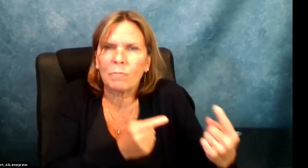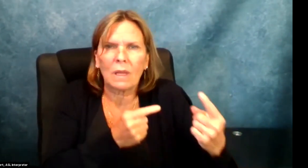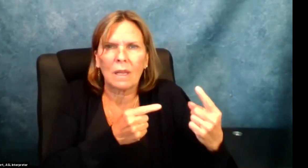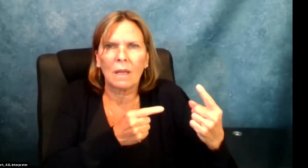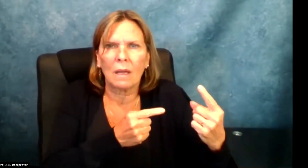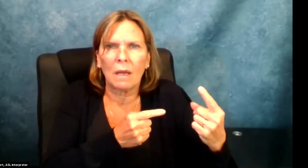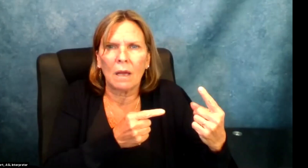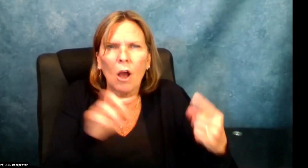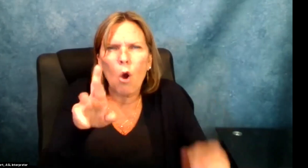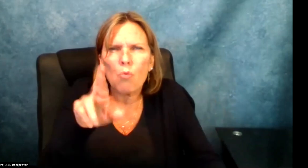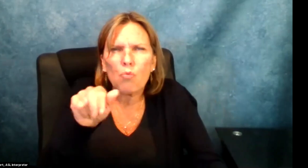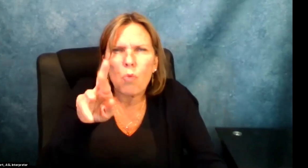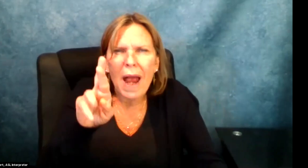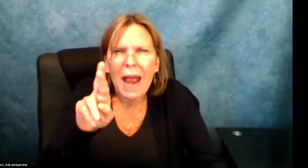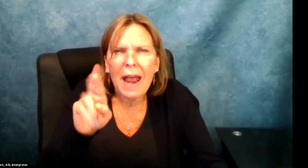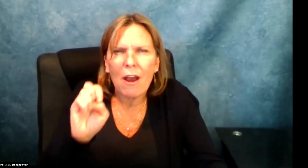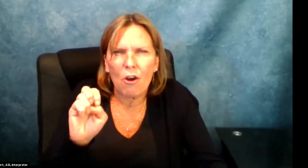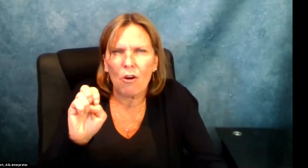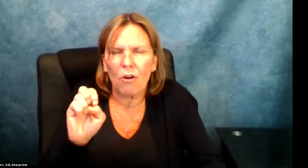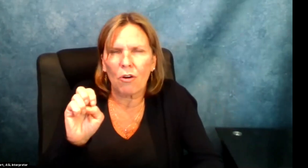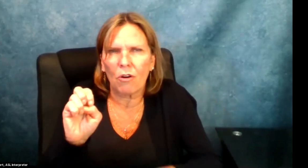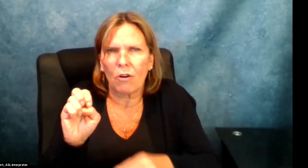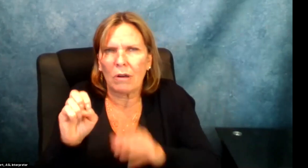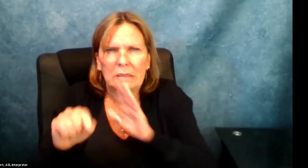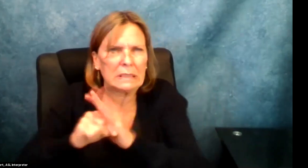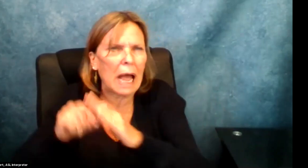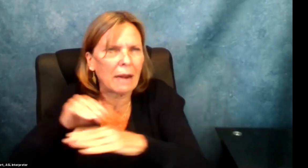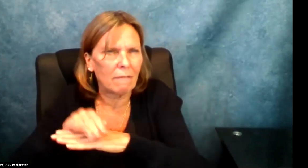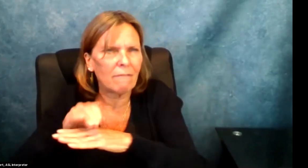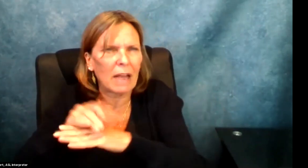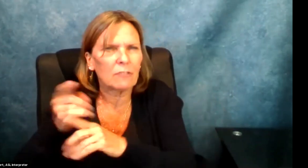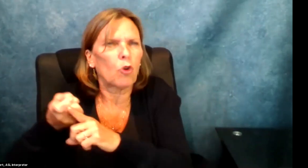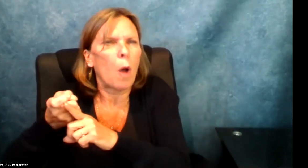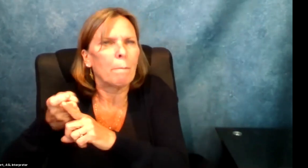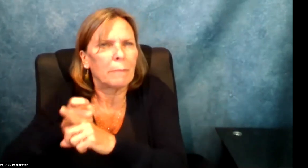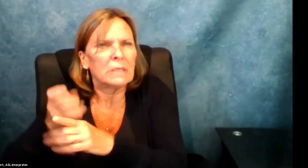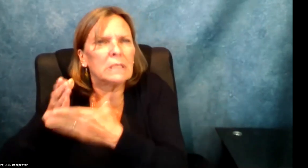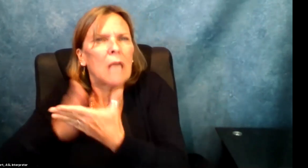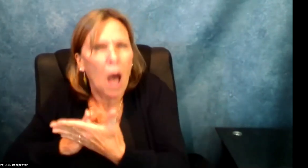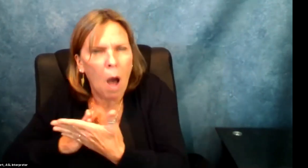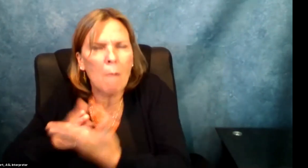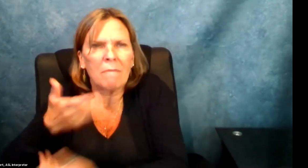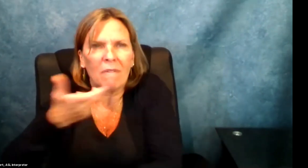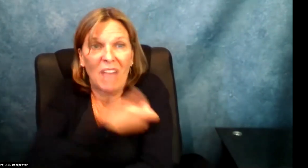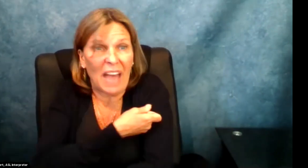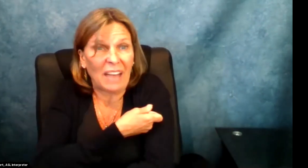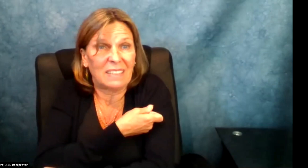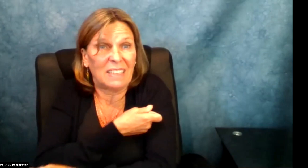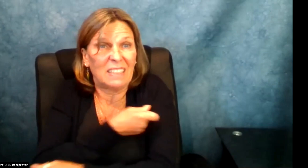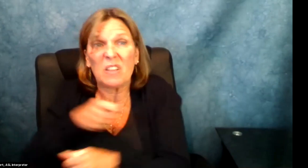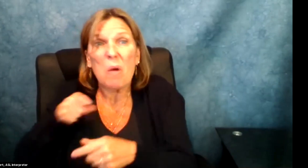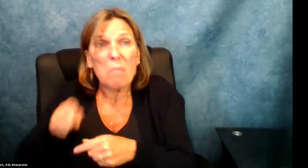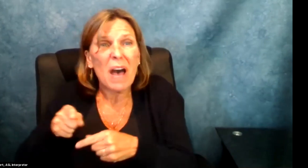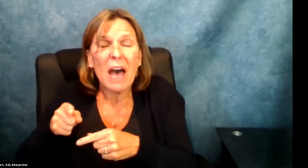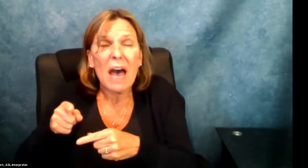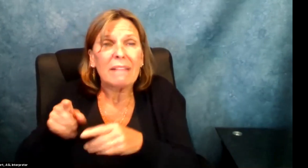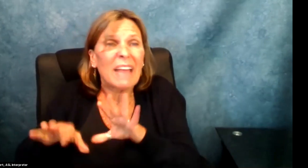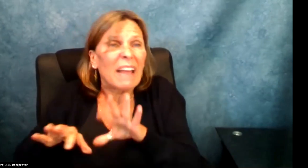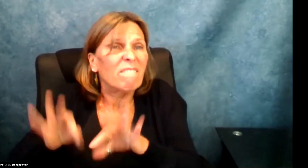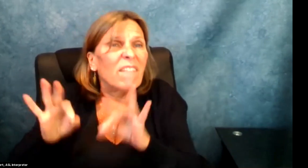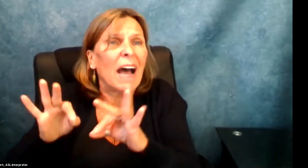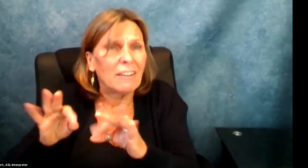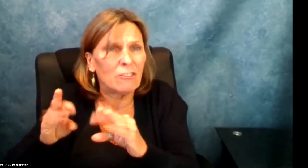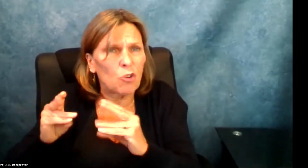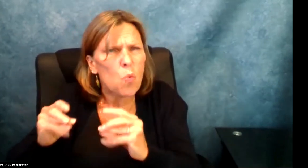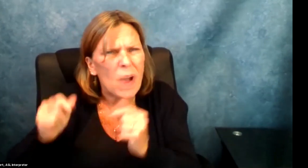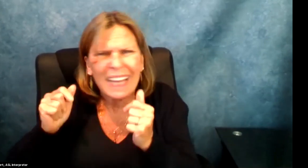side effects from some vaccines over time, and those have been identified very quickly by the observational